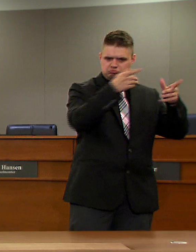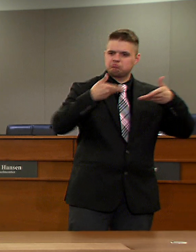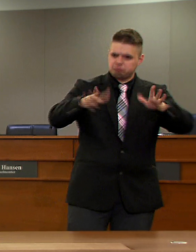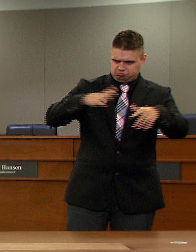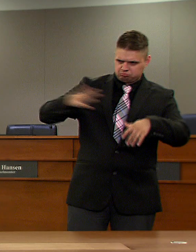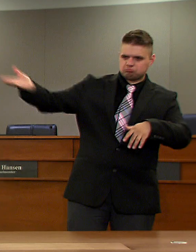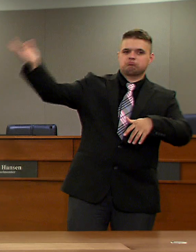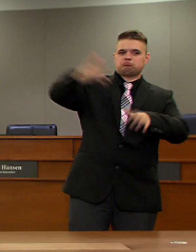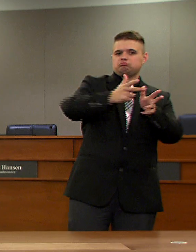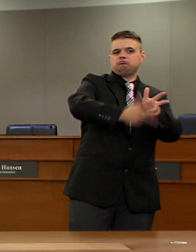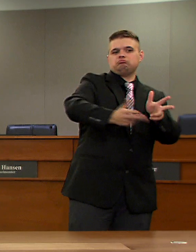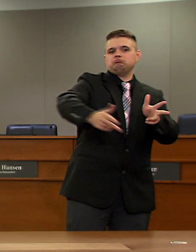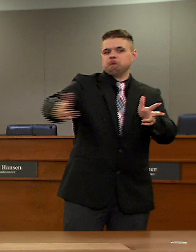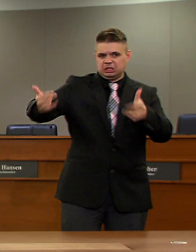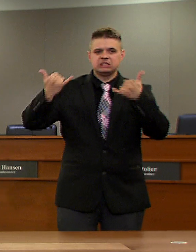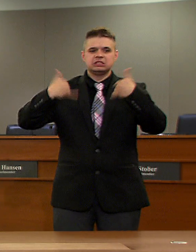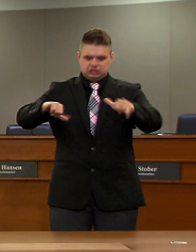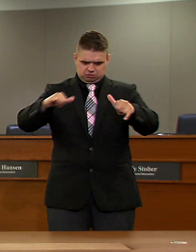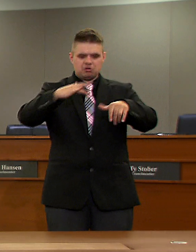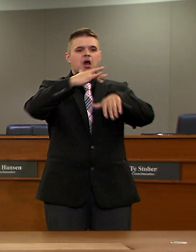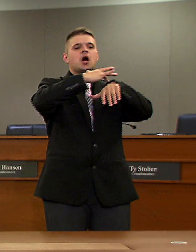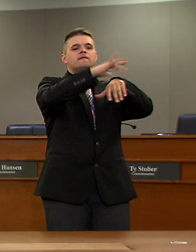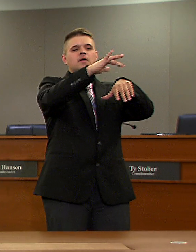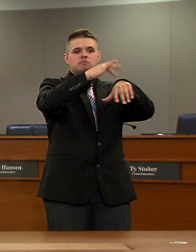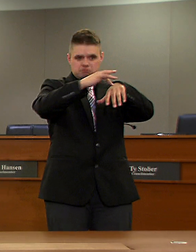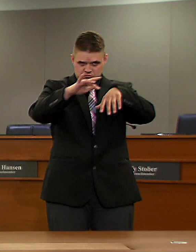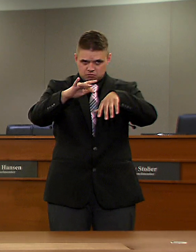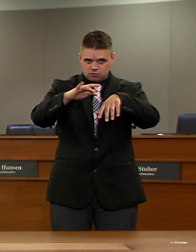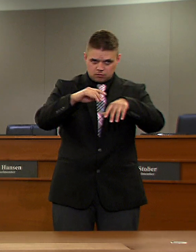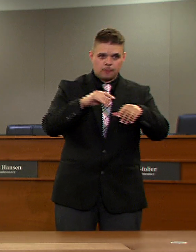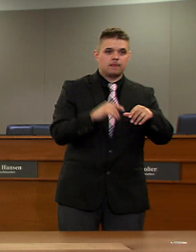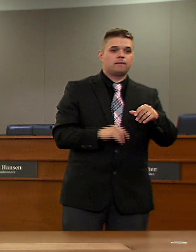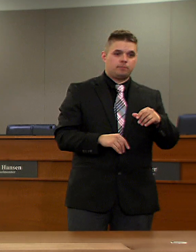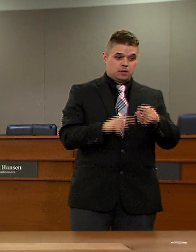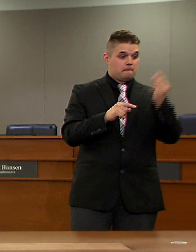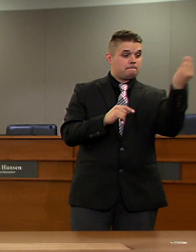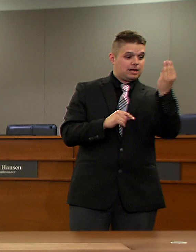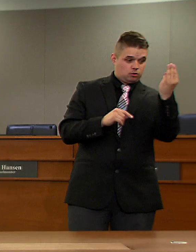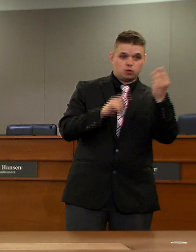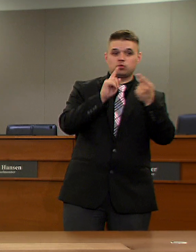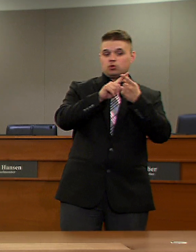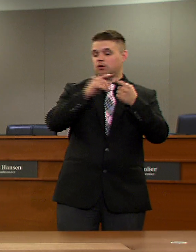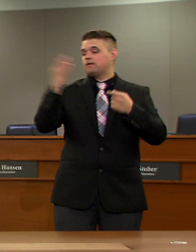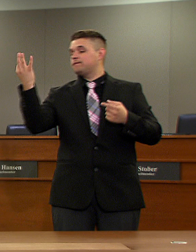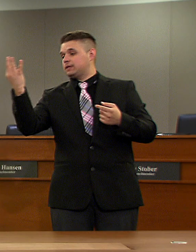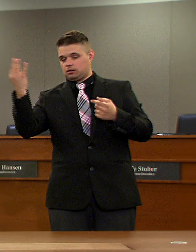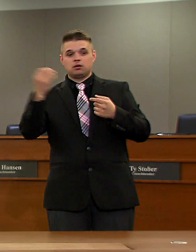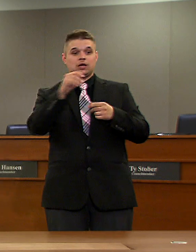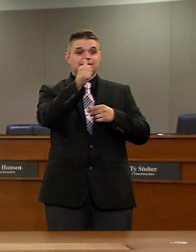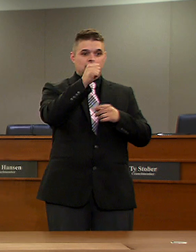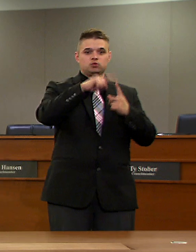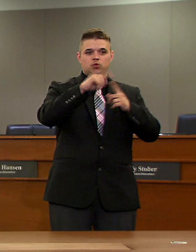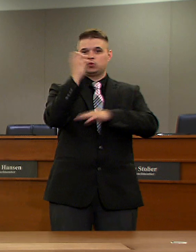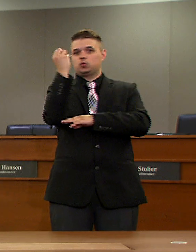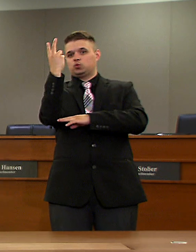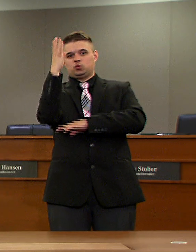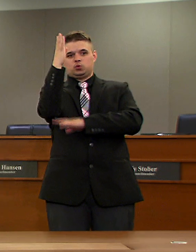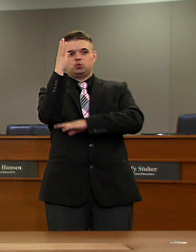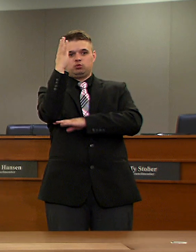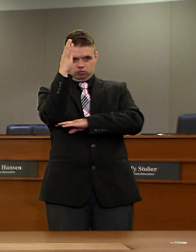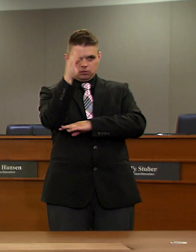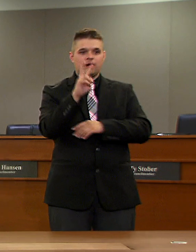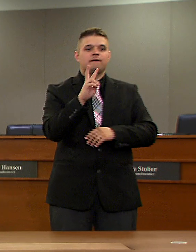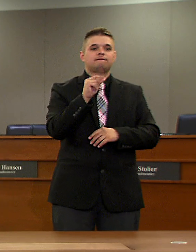site Monday through Friday, 10 a.m. to noon at Van Mall. City staff